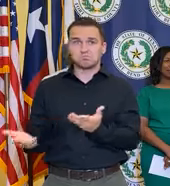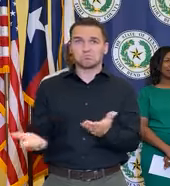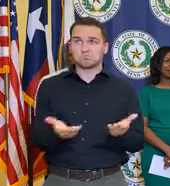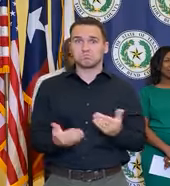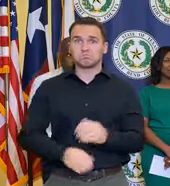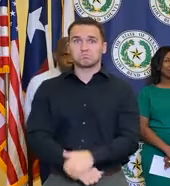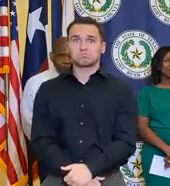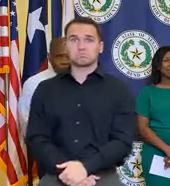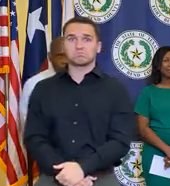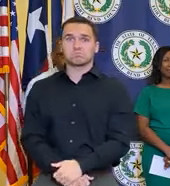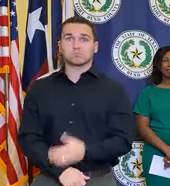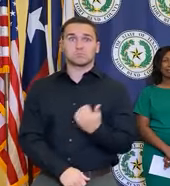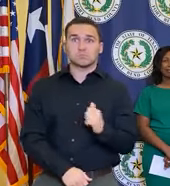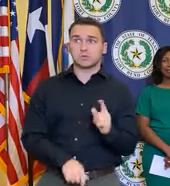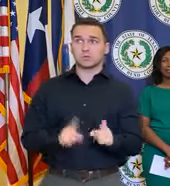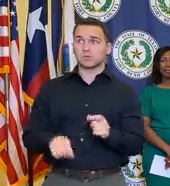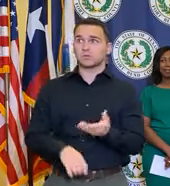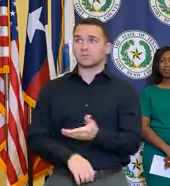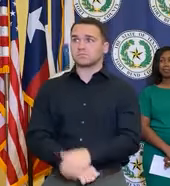moment.